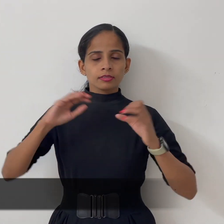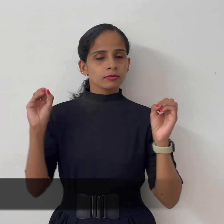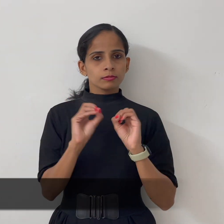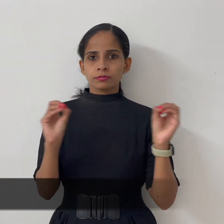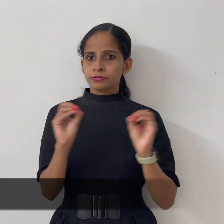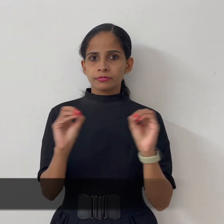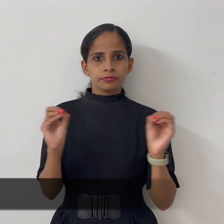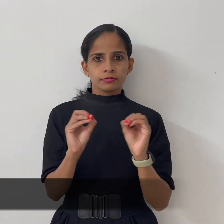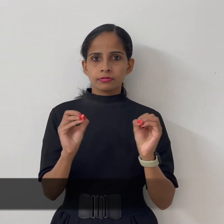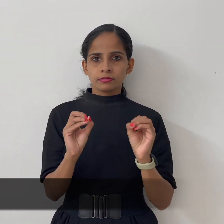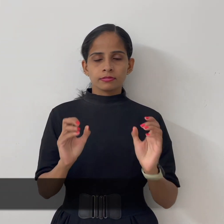Unmarried.